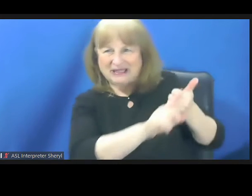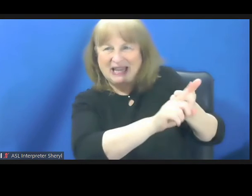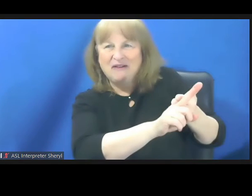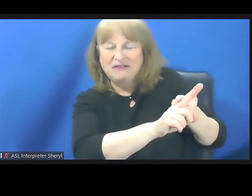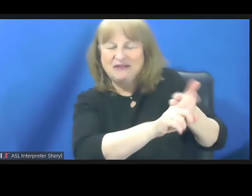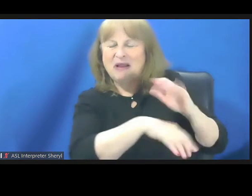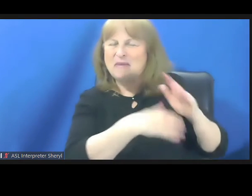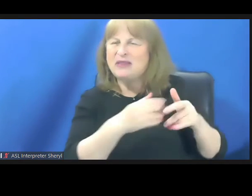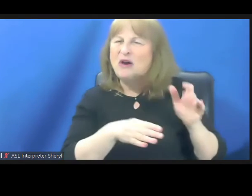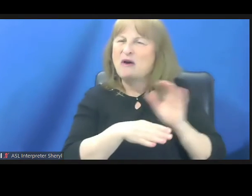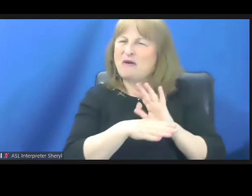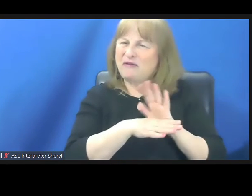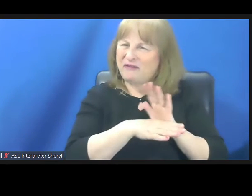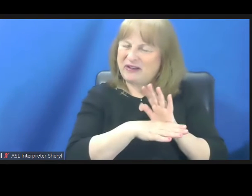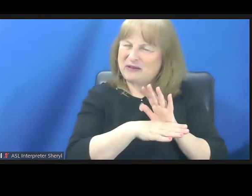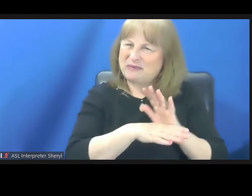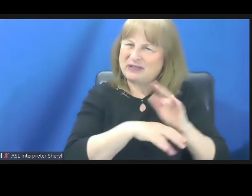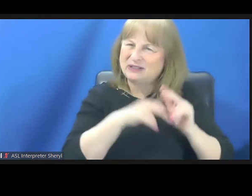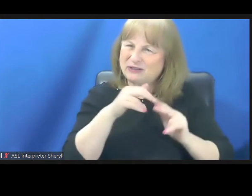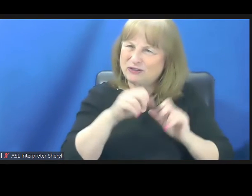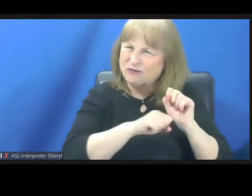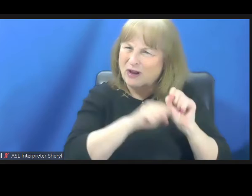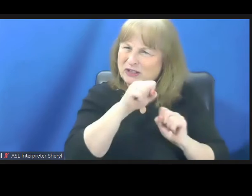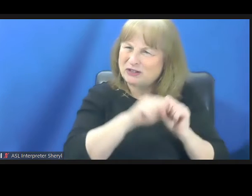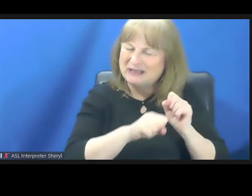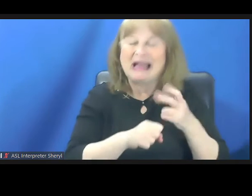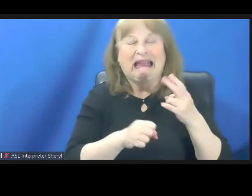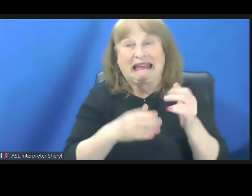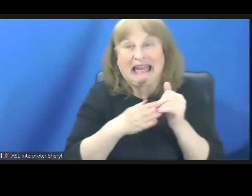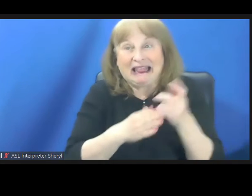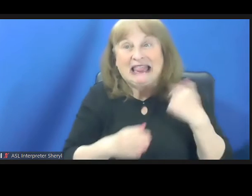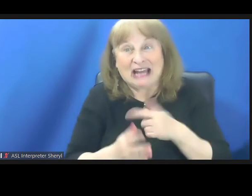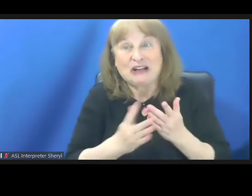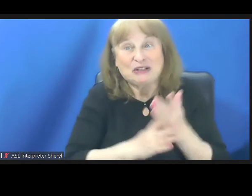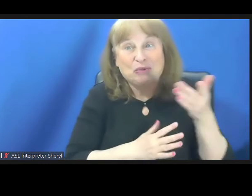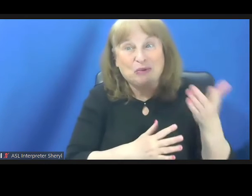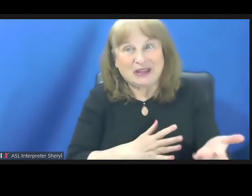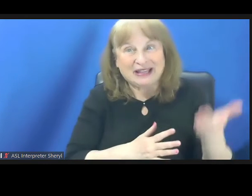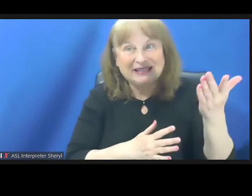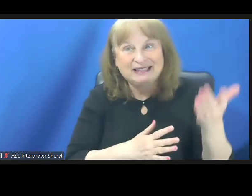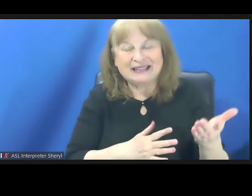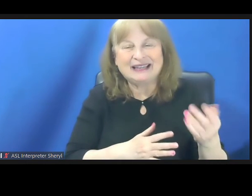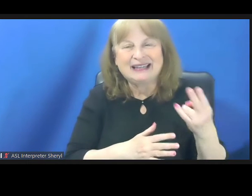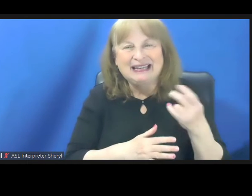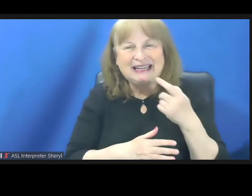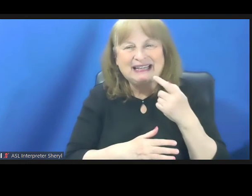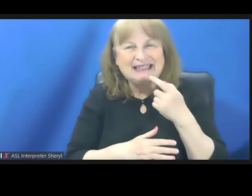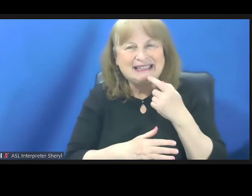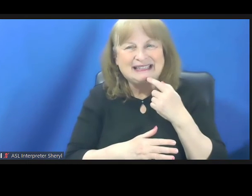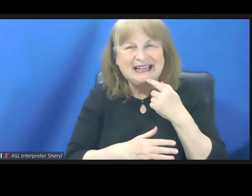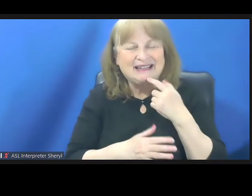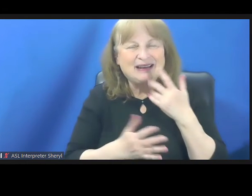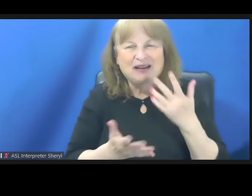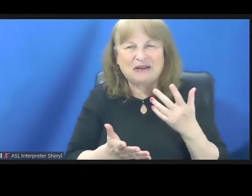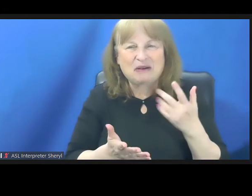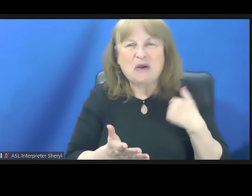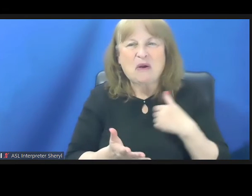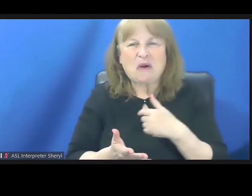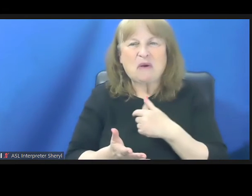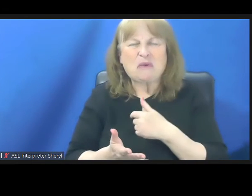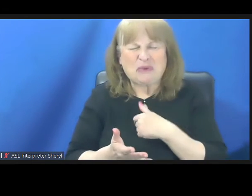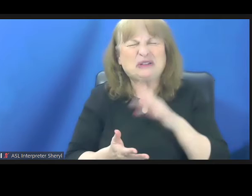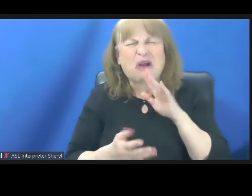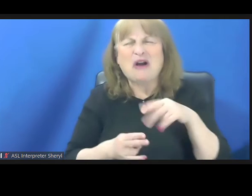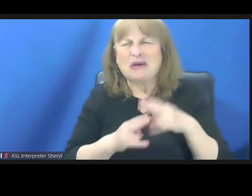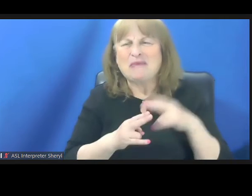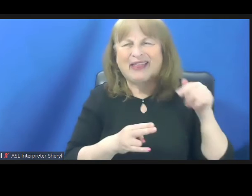is structured around. He led us through this, you know, the way it's edited. He said, we'll be talking